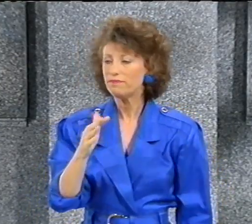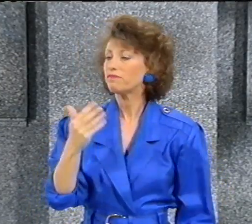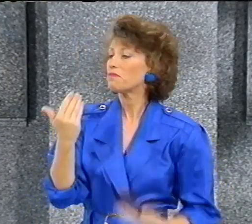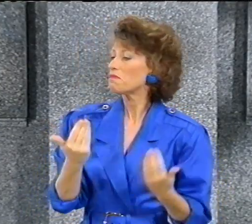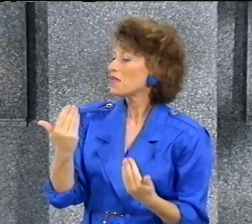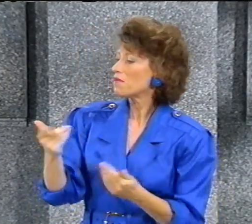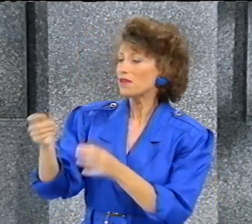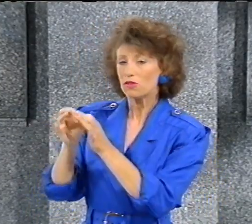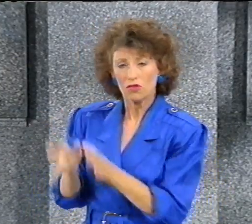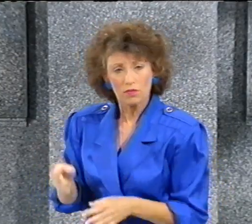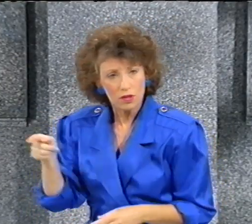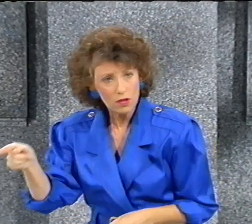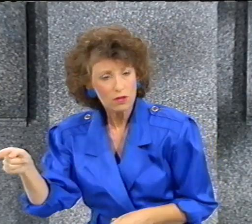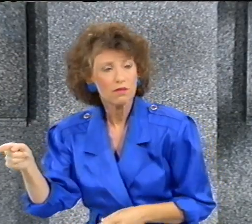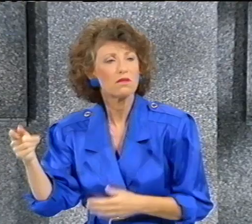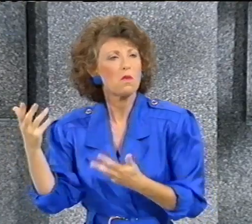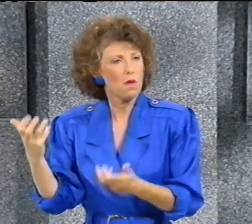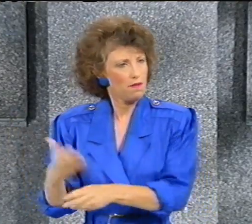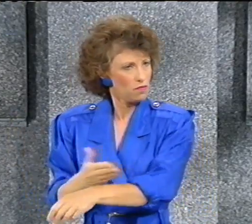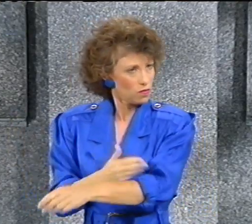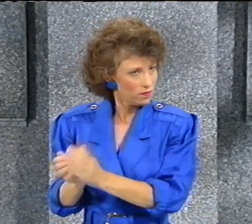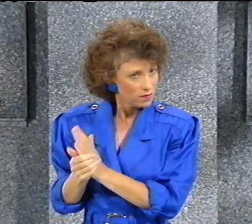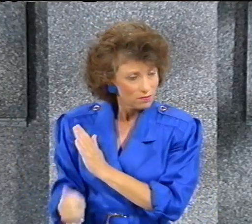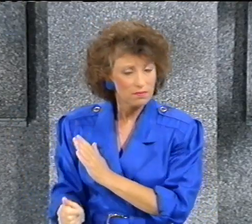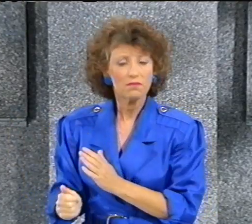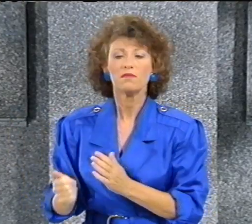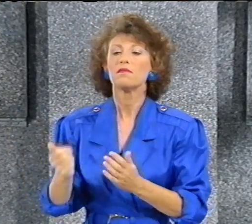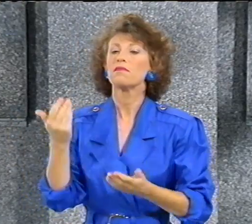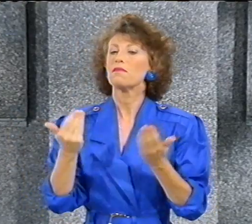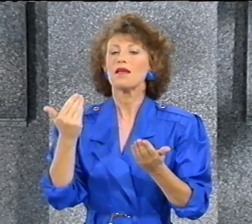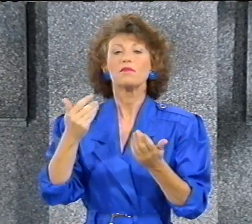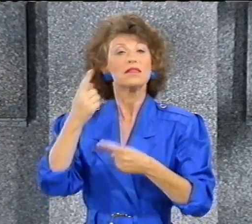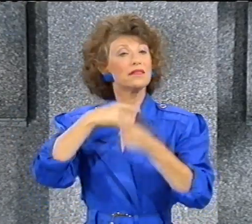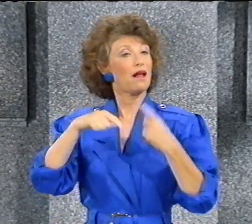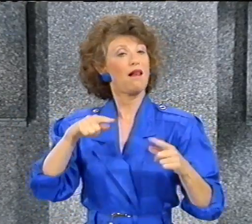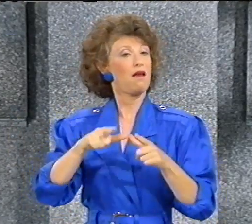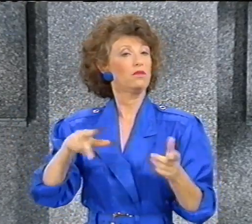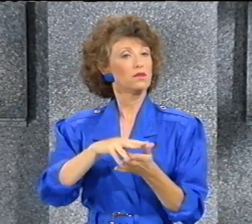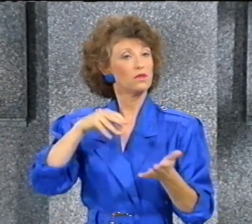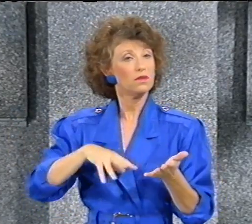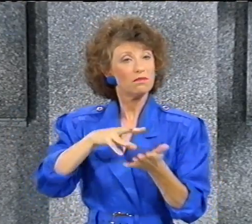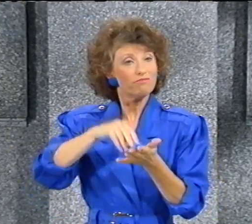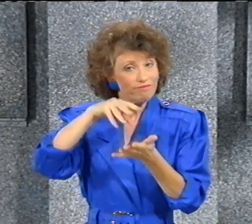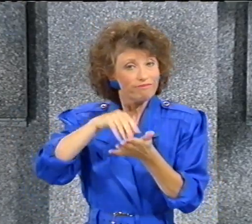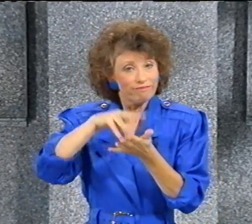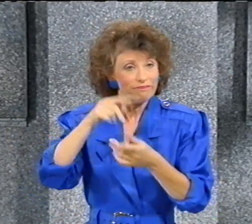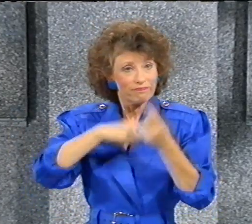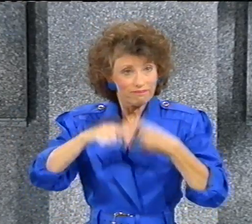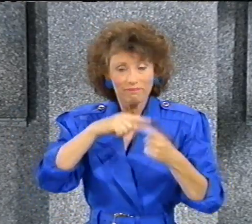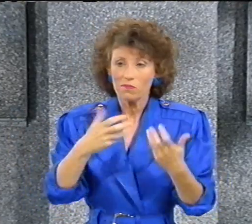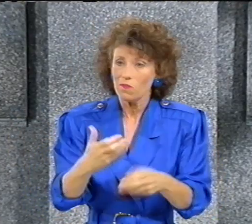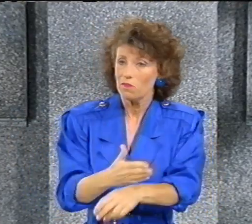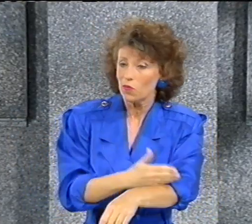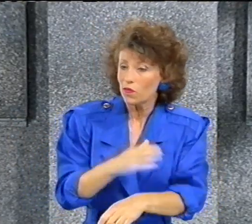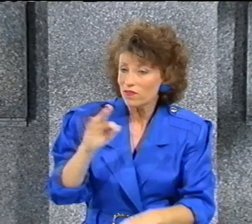to sign and want to improve your fingerspelling. Others of you may be interpreters and perhaps want to improve your